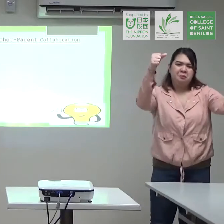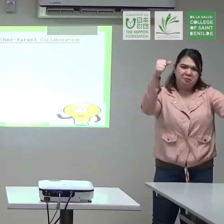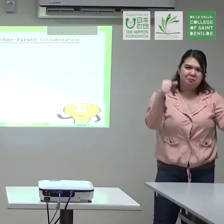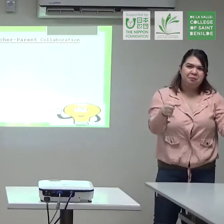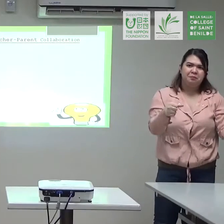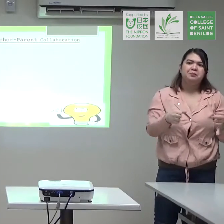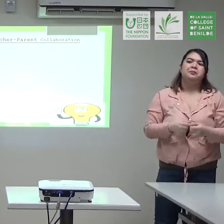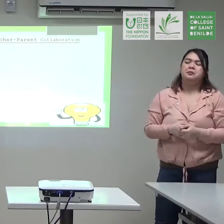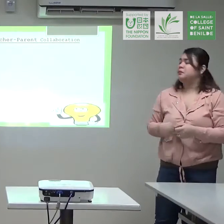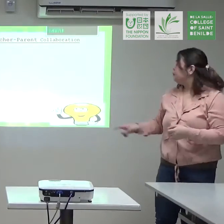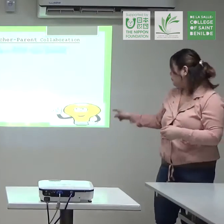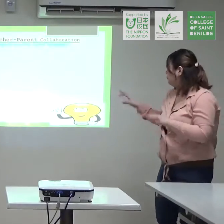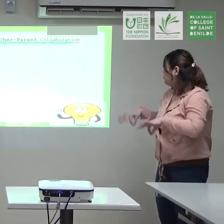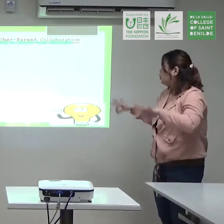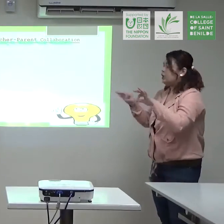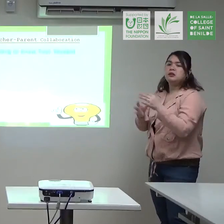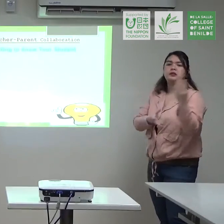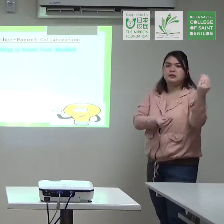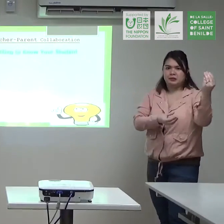informed.